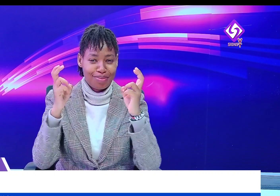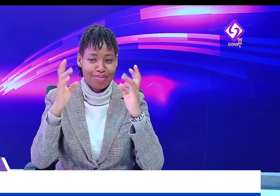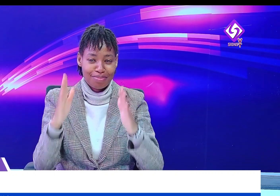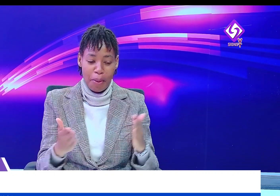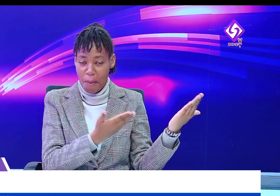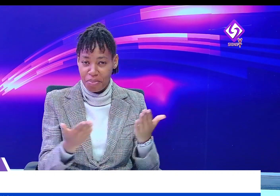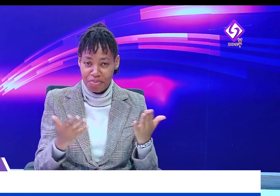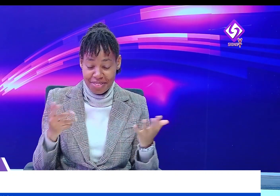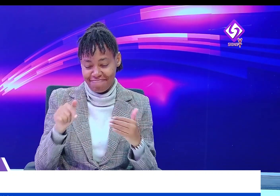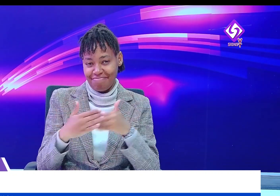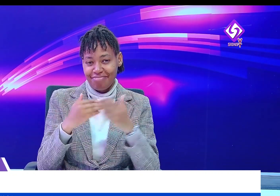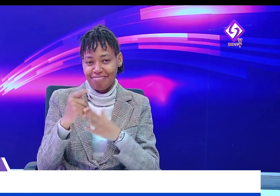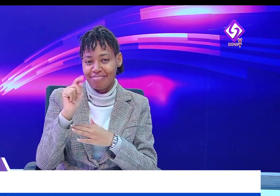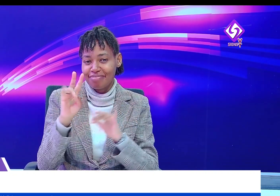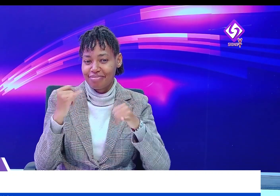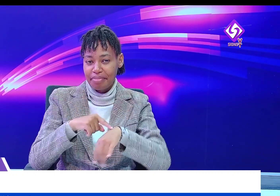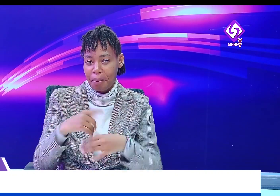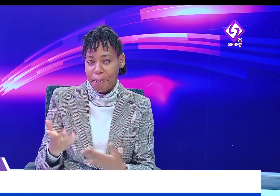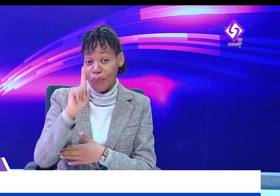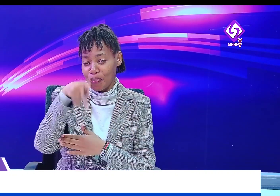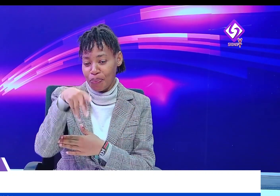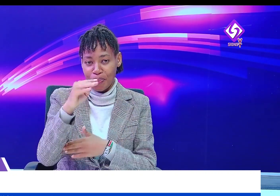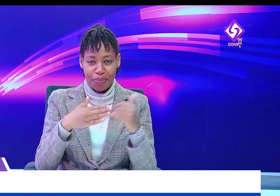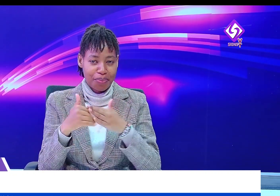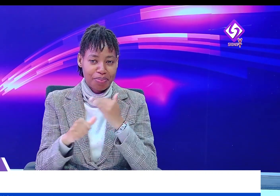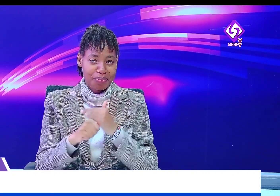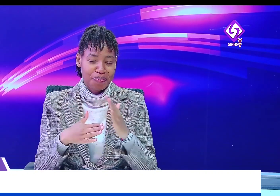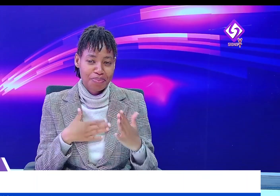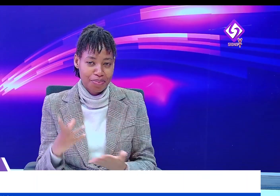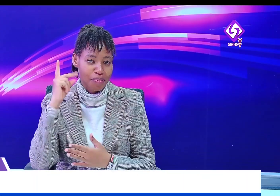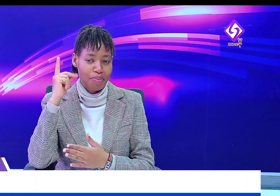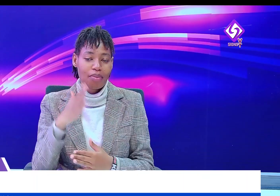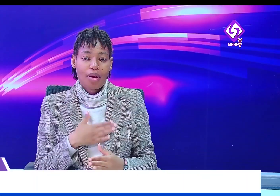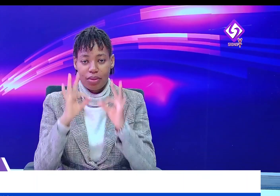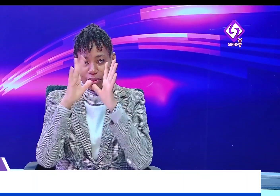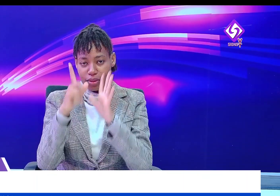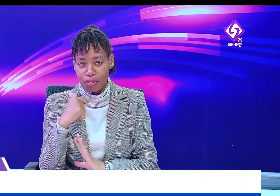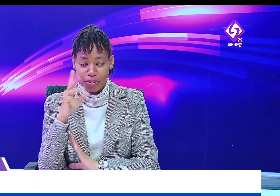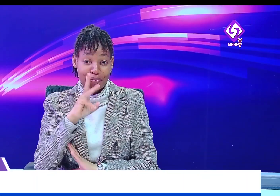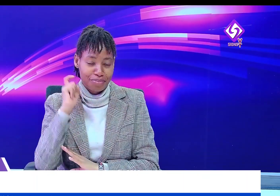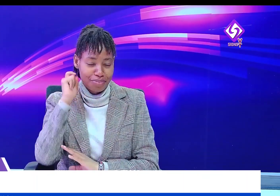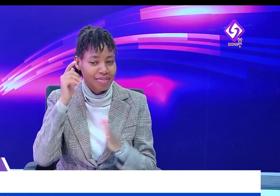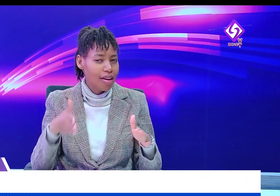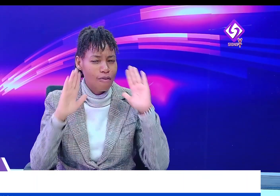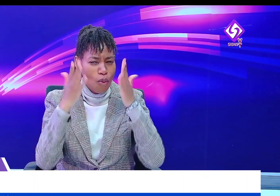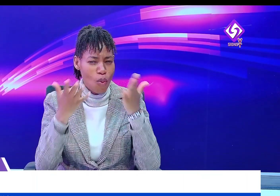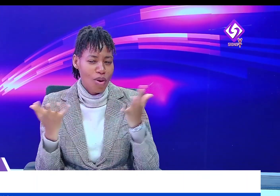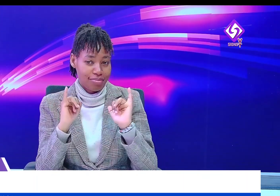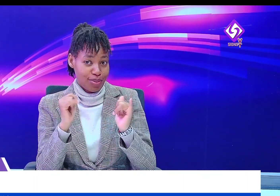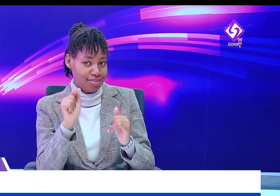And hello viewers, welcome to Science TV, news at 1 p.m. My name is Catherine Govey and our sign language